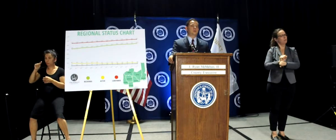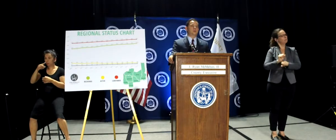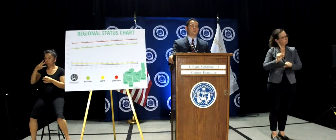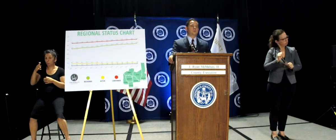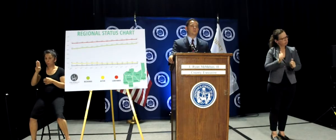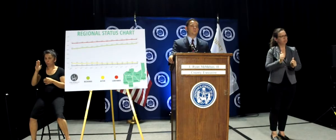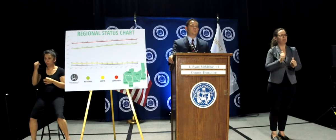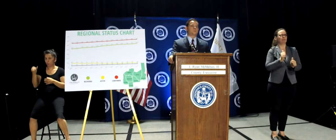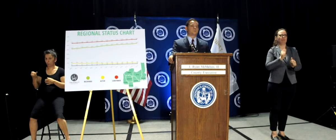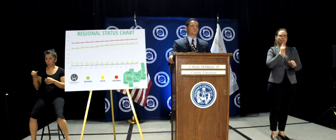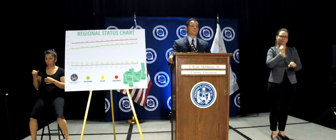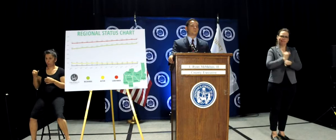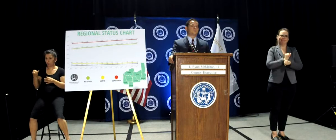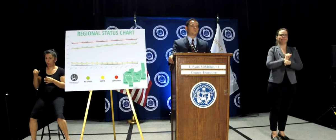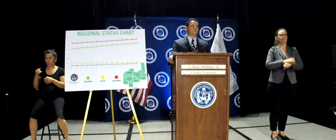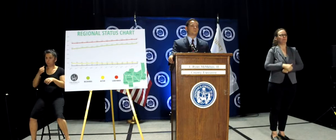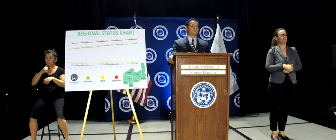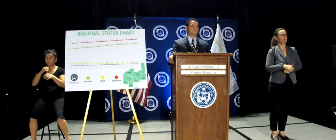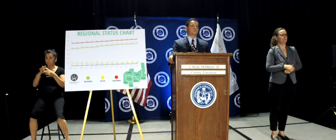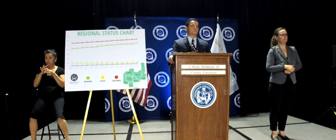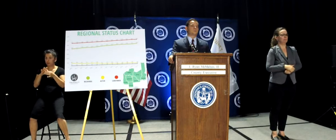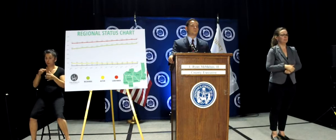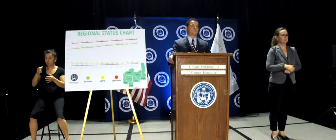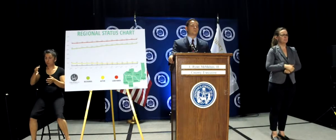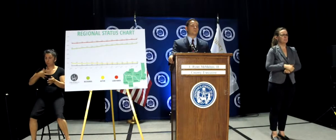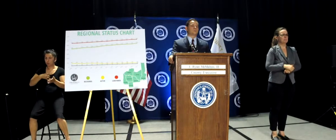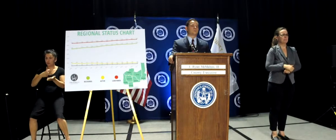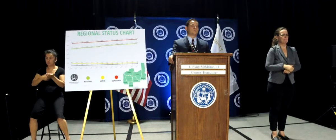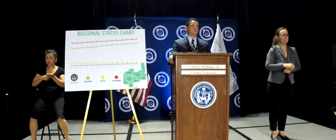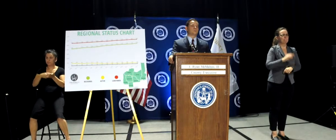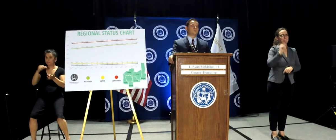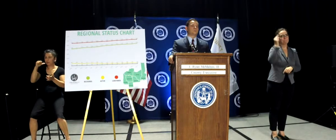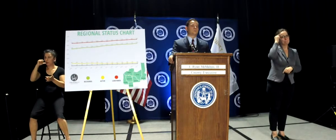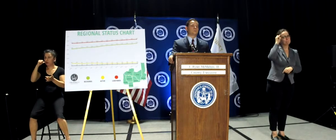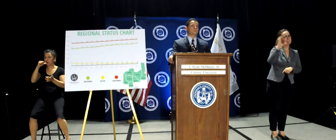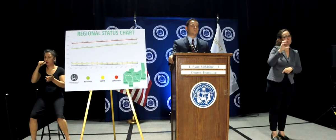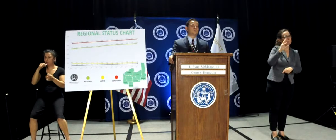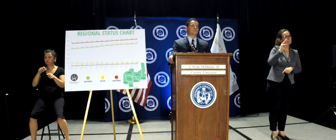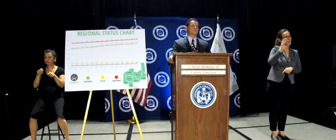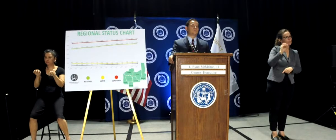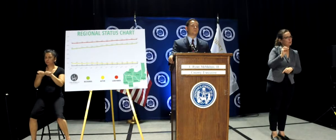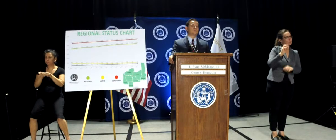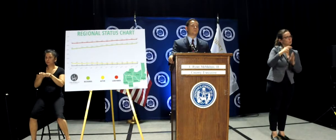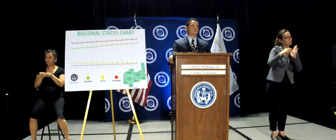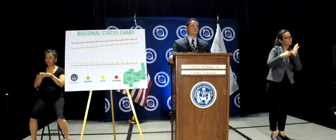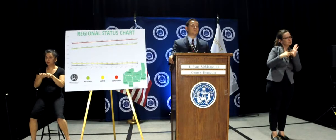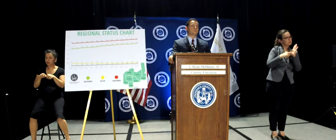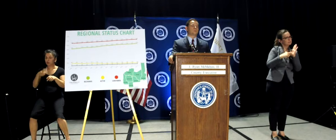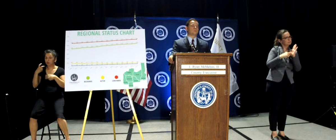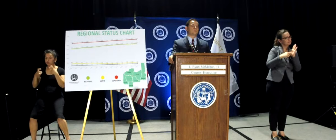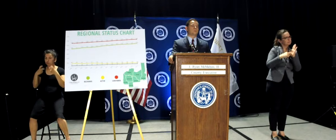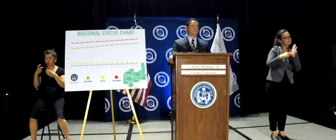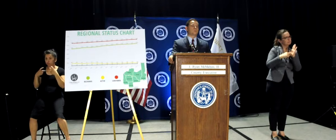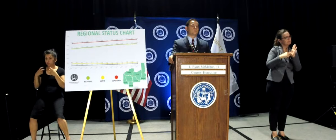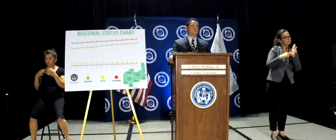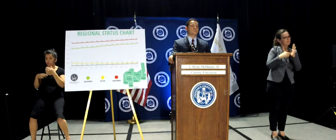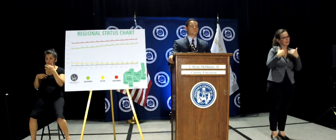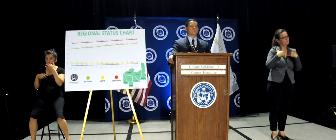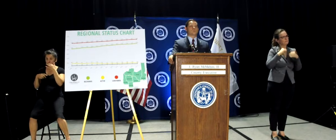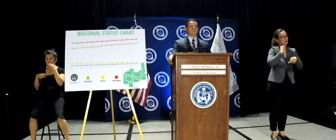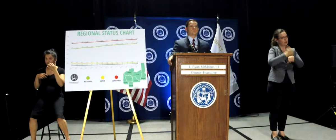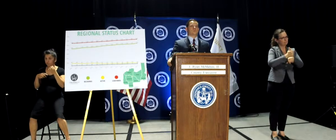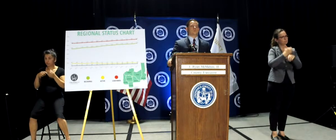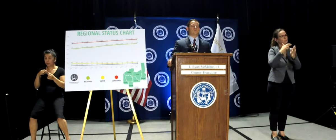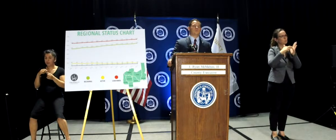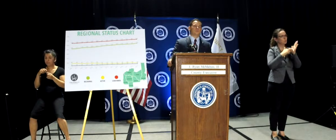for restaurants and bars, what about those bars that can't and don't normally serve food? His new regulations